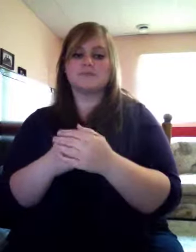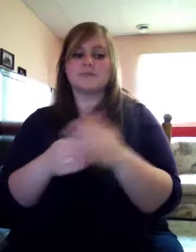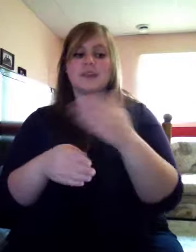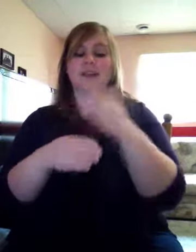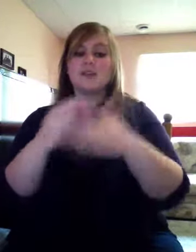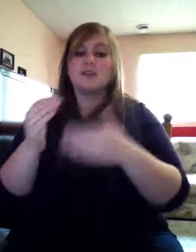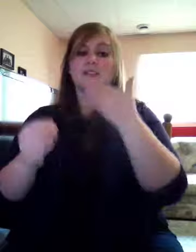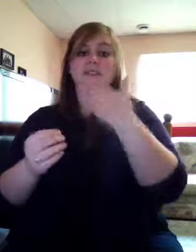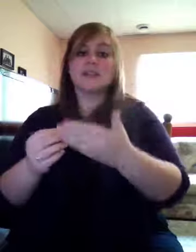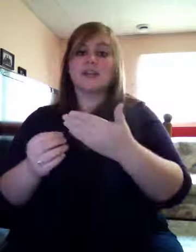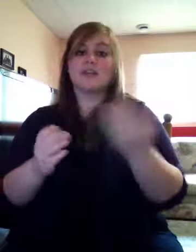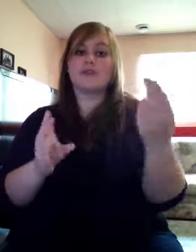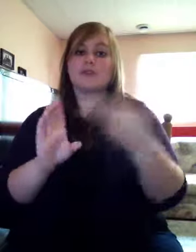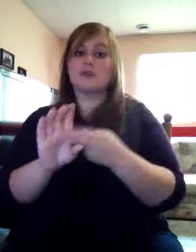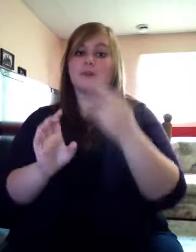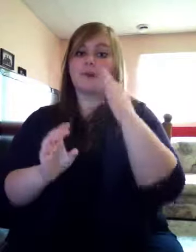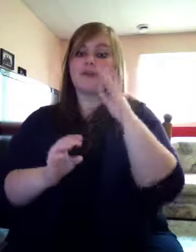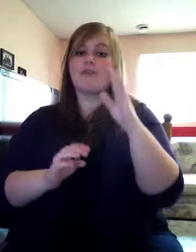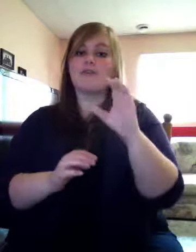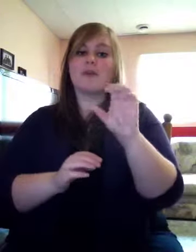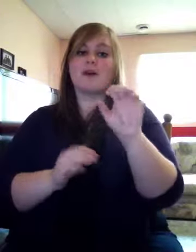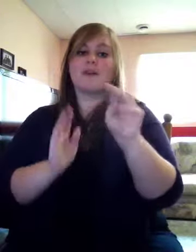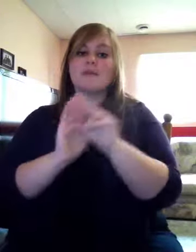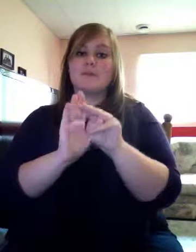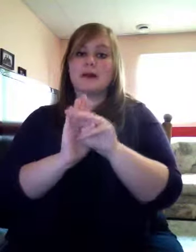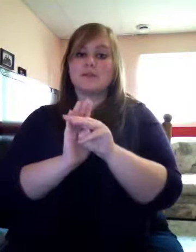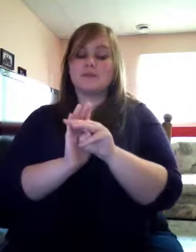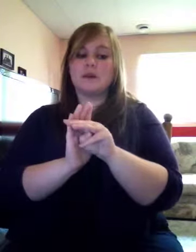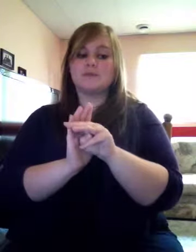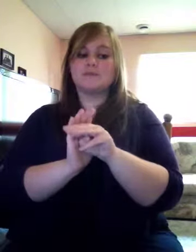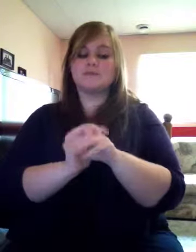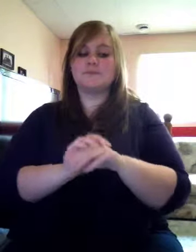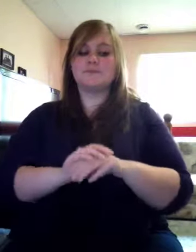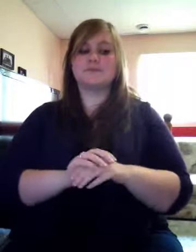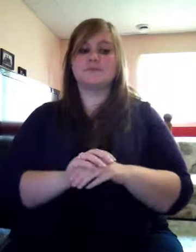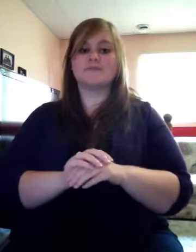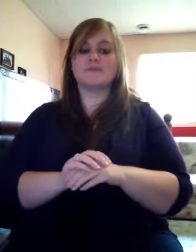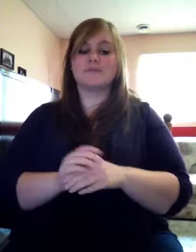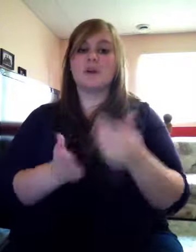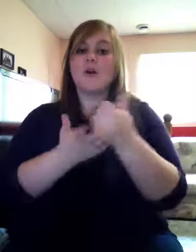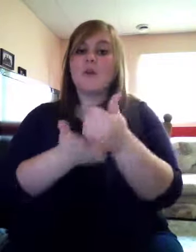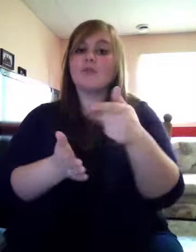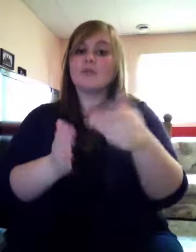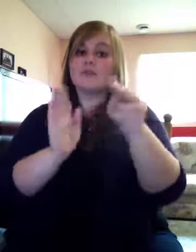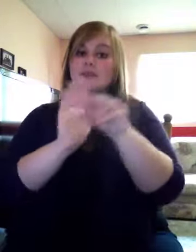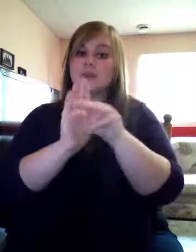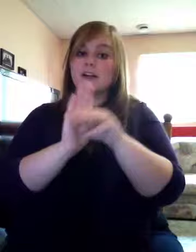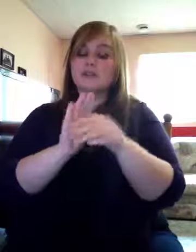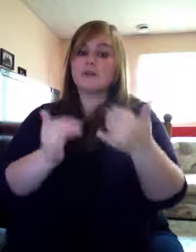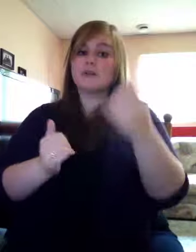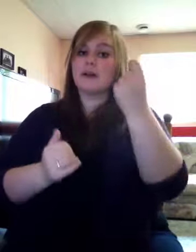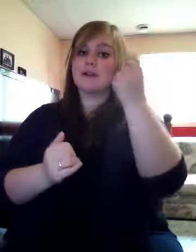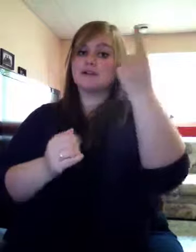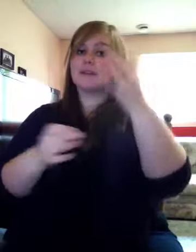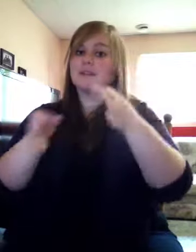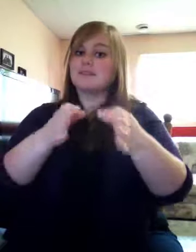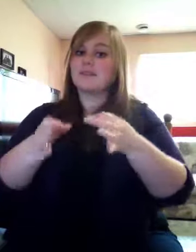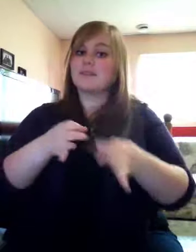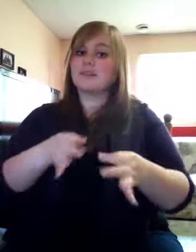Soundbites module going over part 2 of bedside ultrasound of the aorta. Hopefully through this module you now understand the definition of and anatomy found